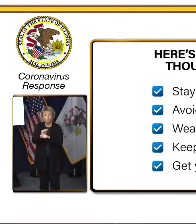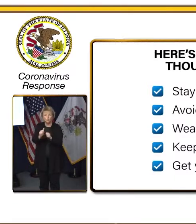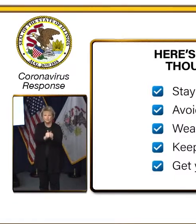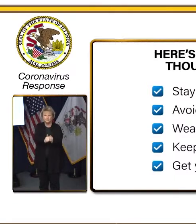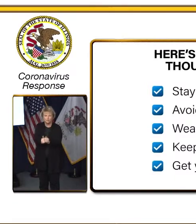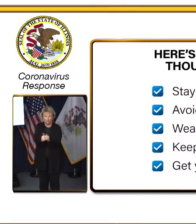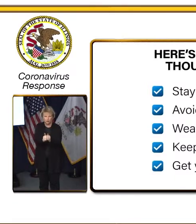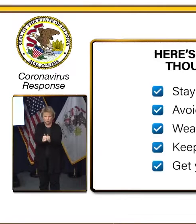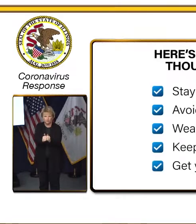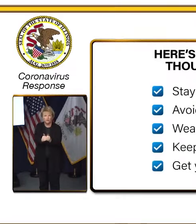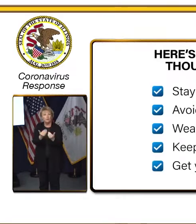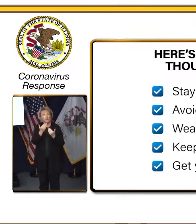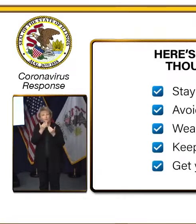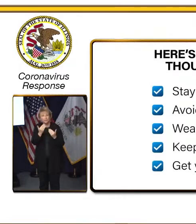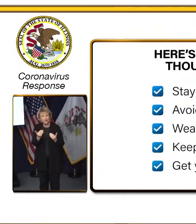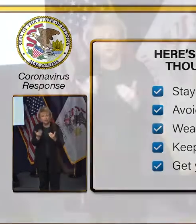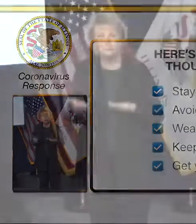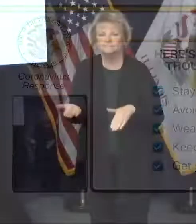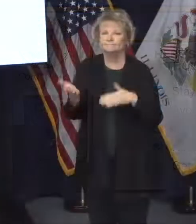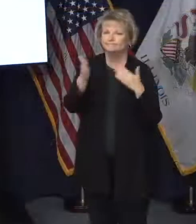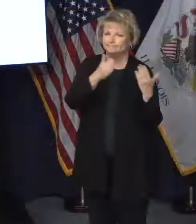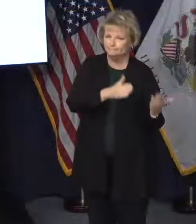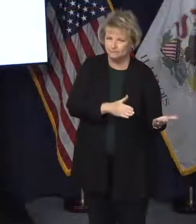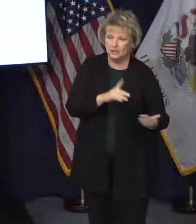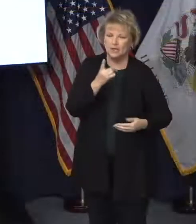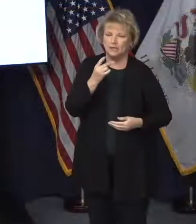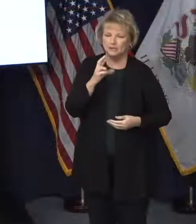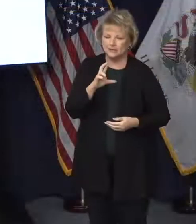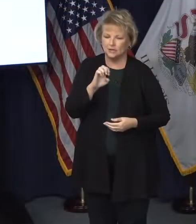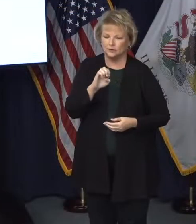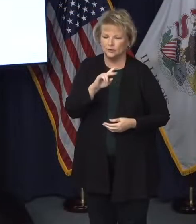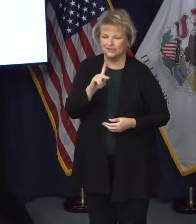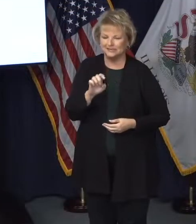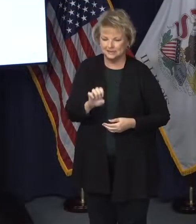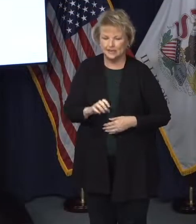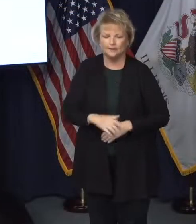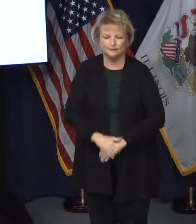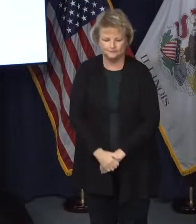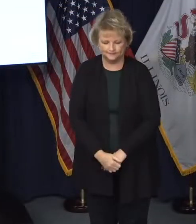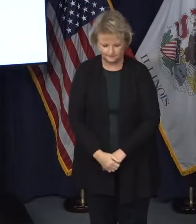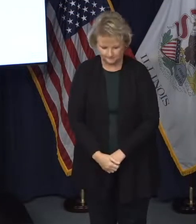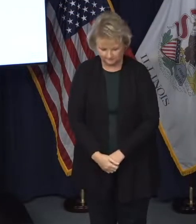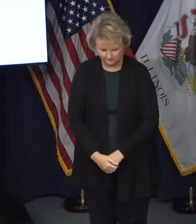together. Thank you, and with that, I'd like to turn it over to Dr. Ngozi Ezike.